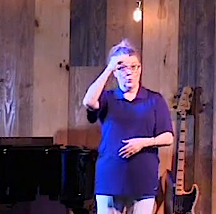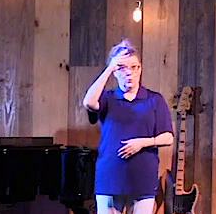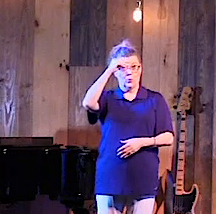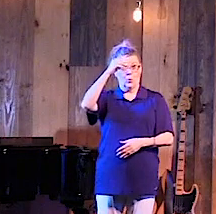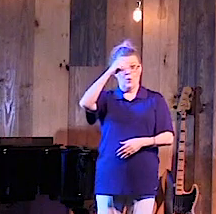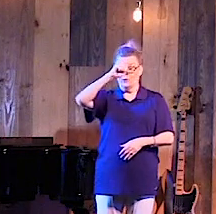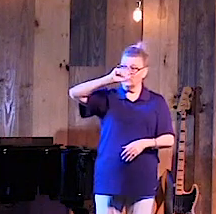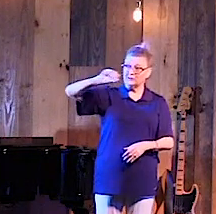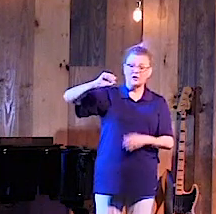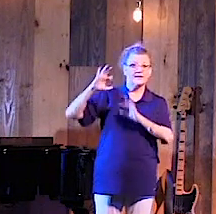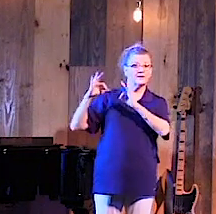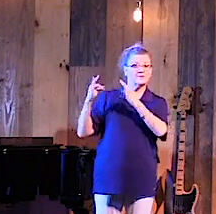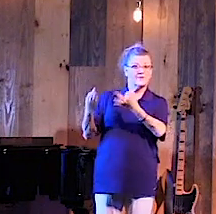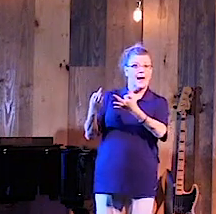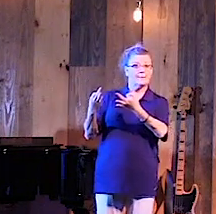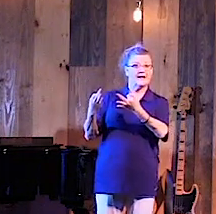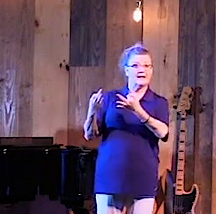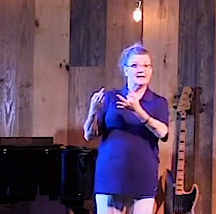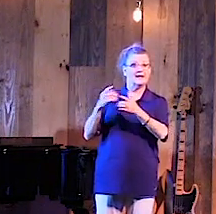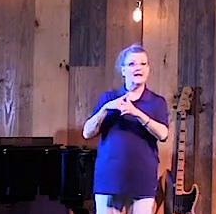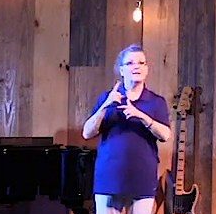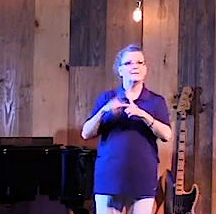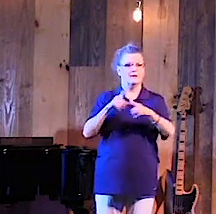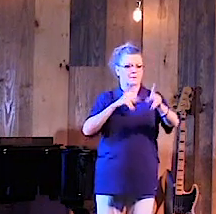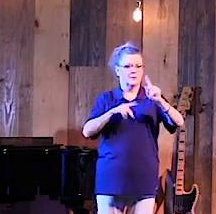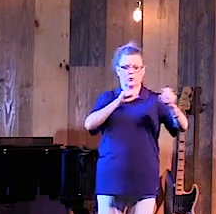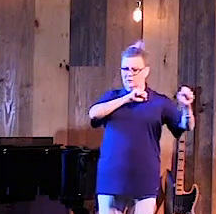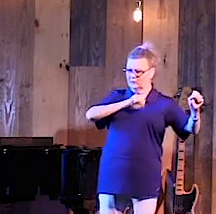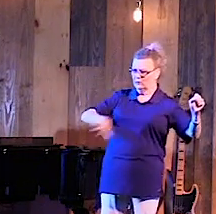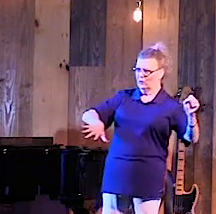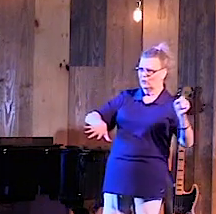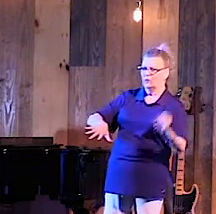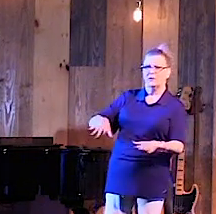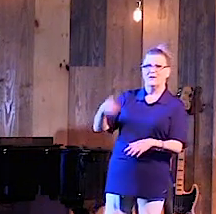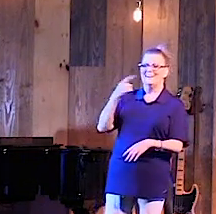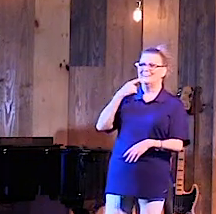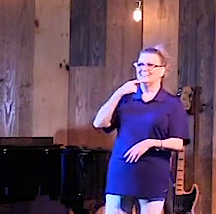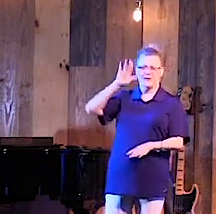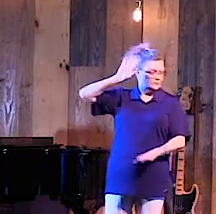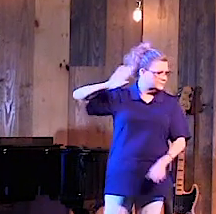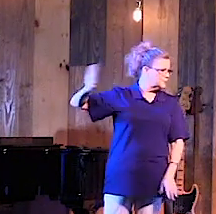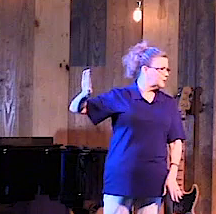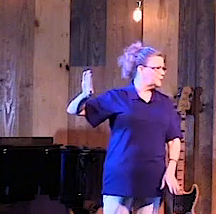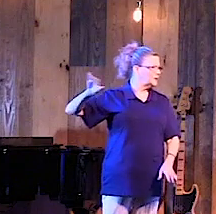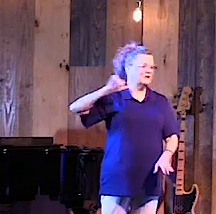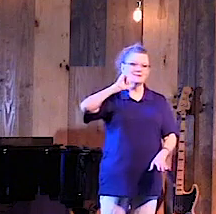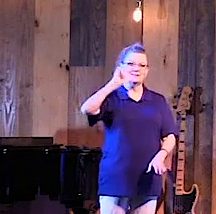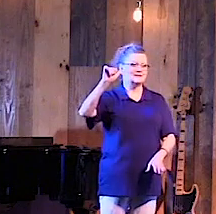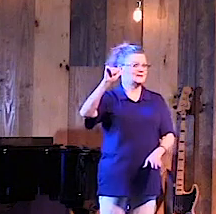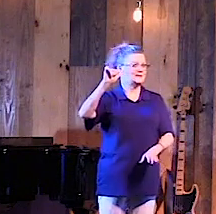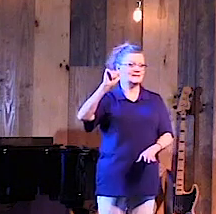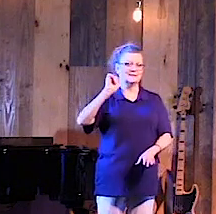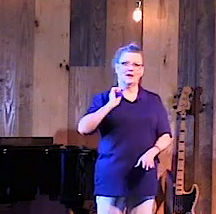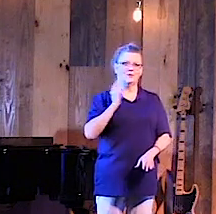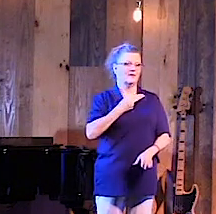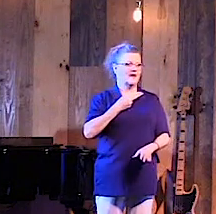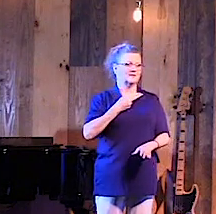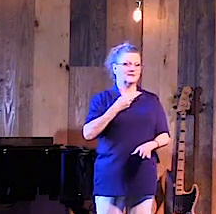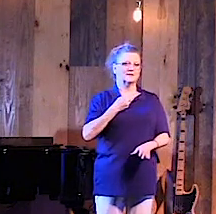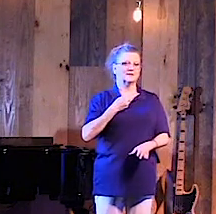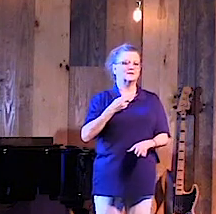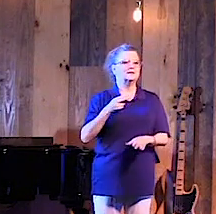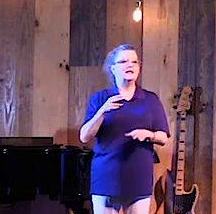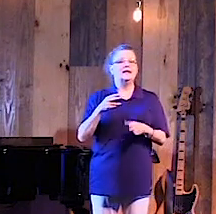cry out, so-and-so is cut off from his people. This ceremony was called the kazaza, which literally means